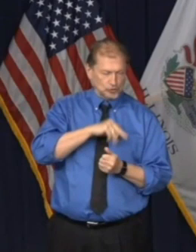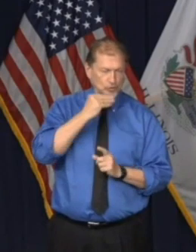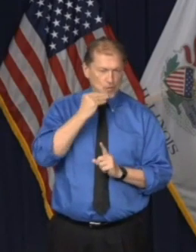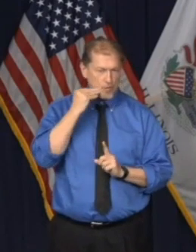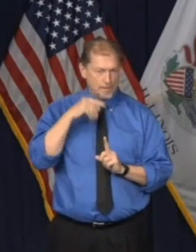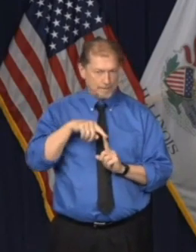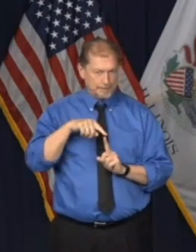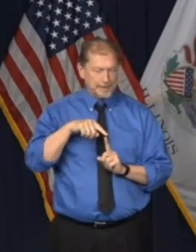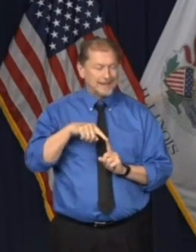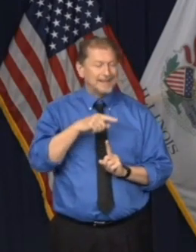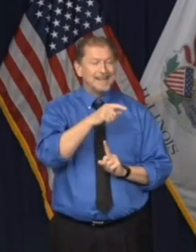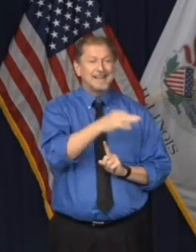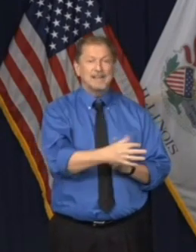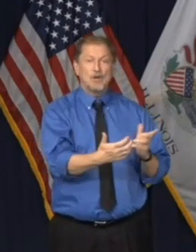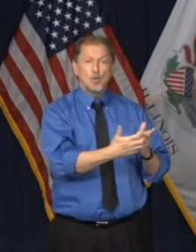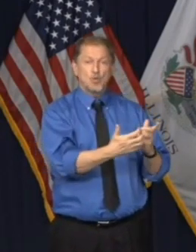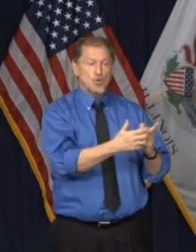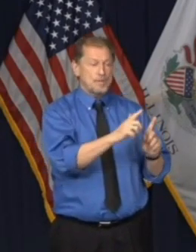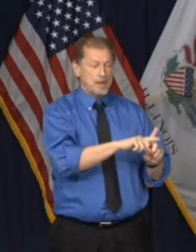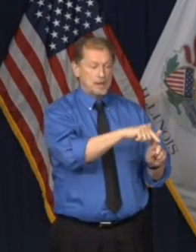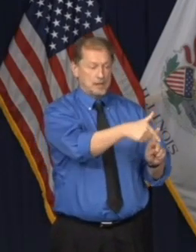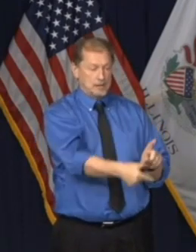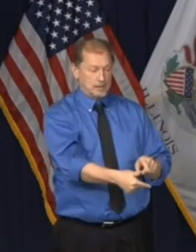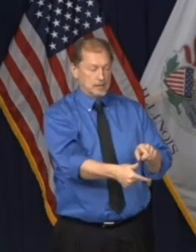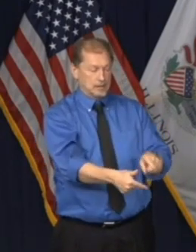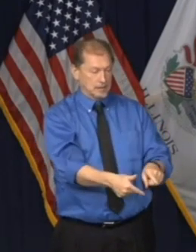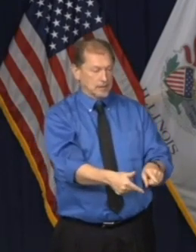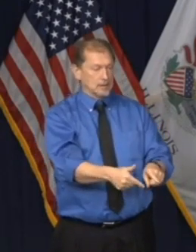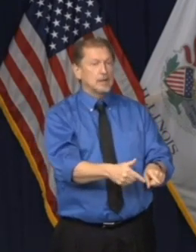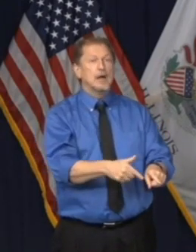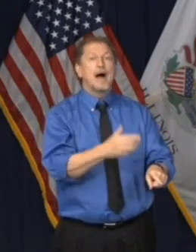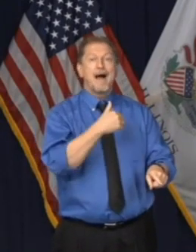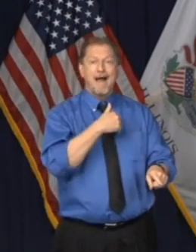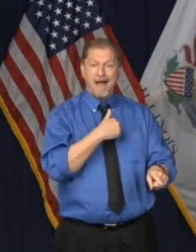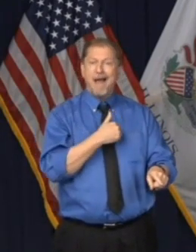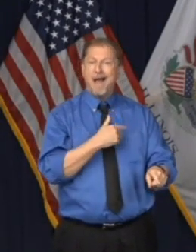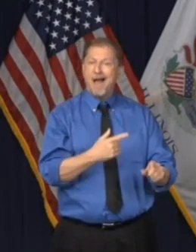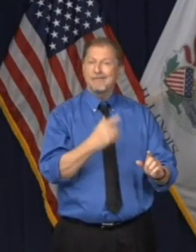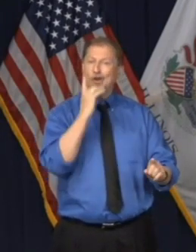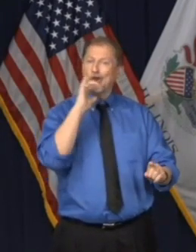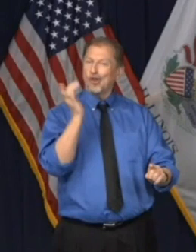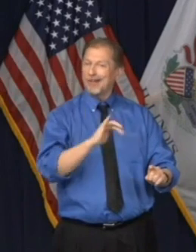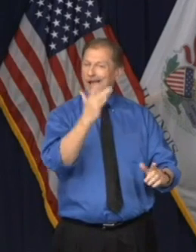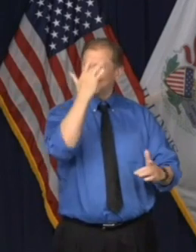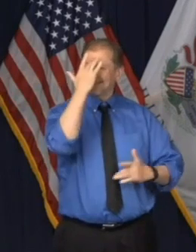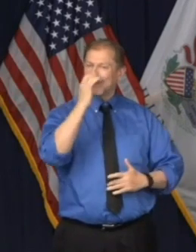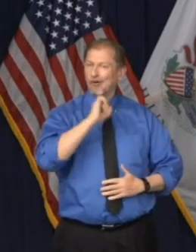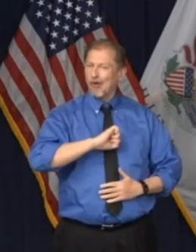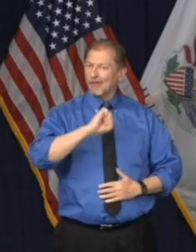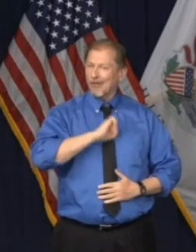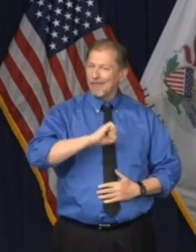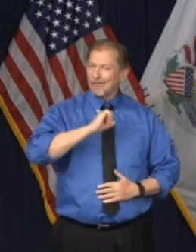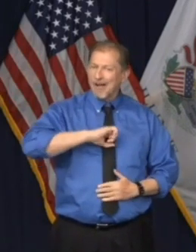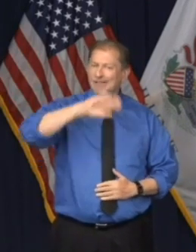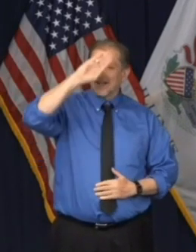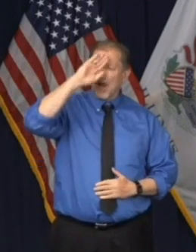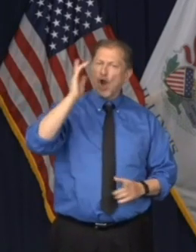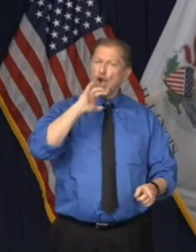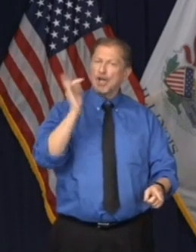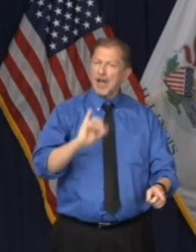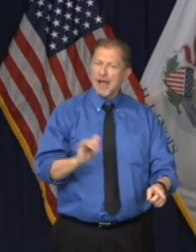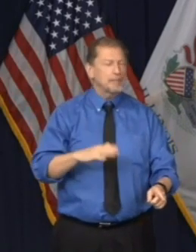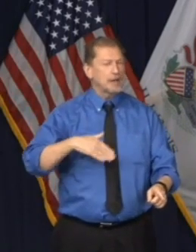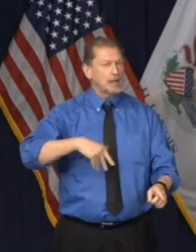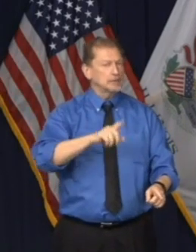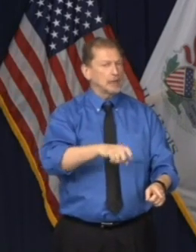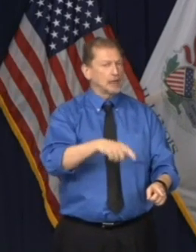you will, develops similar symptoms, they wouldn't necessarily need a test because it would be deemed, you know, by normal outbreak definition that